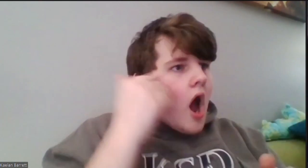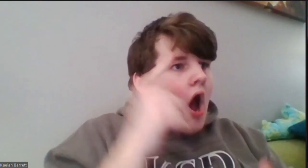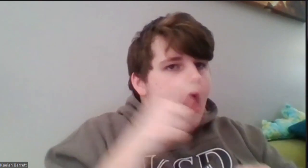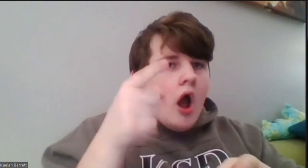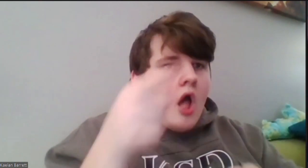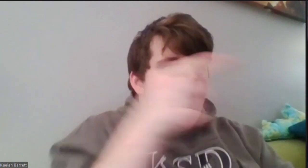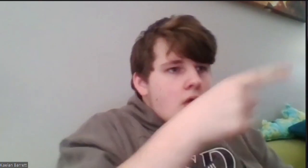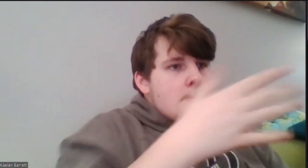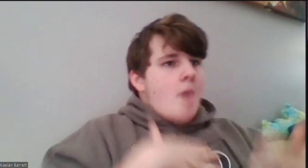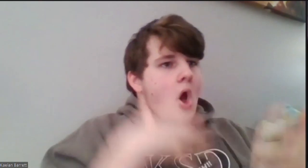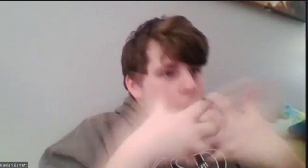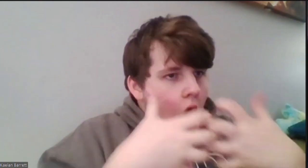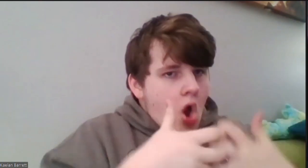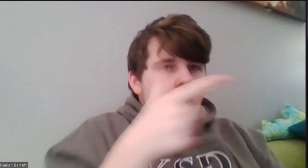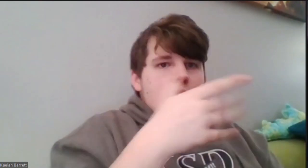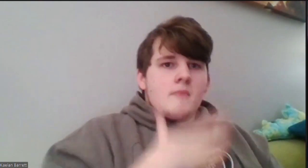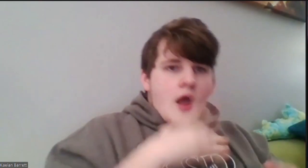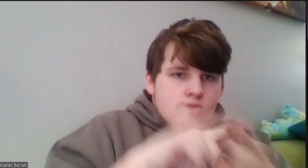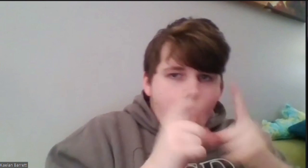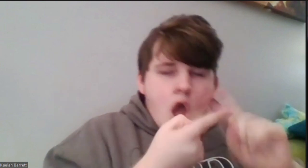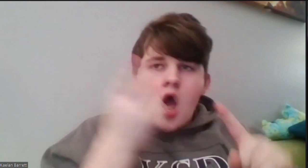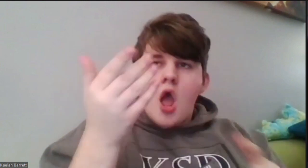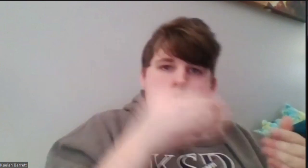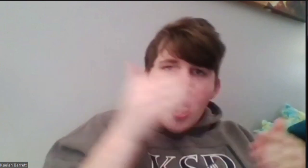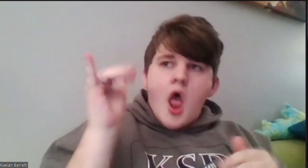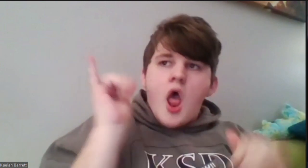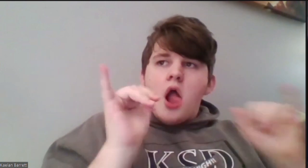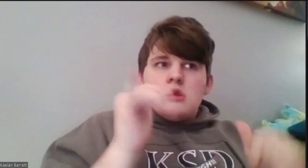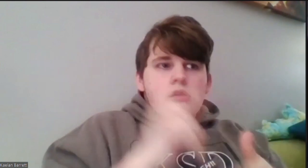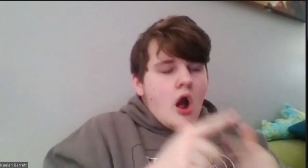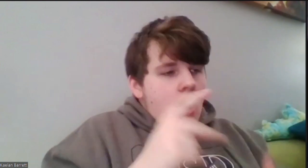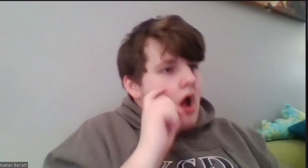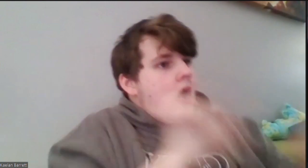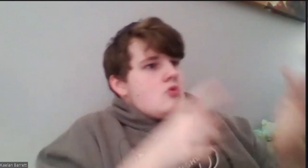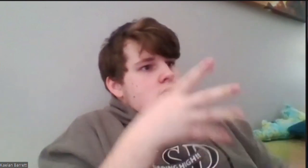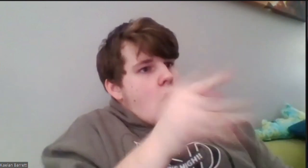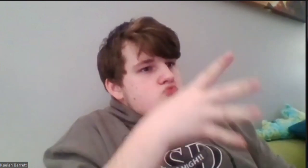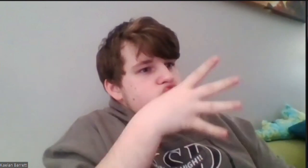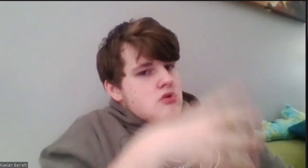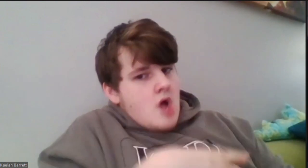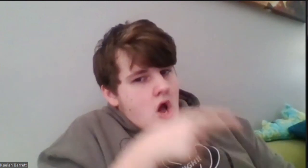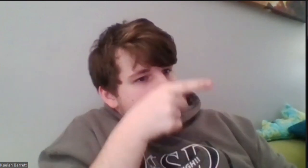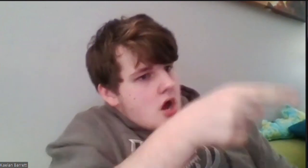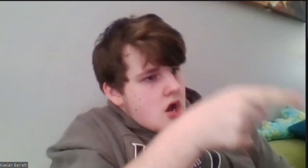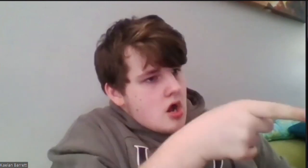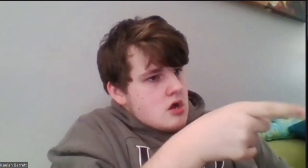was recognizing some of the people that were there. Oh, there's my partner, my friends. Oh.